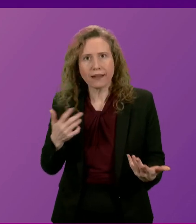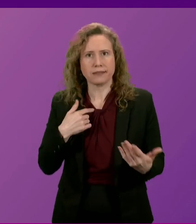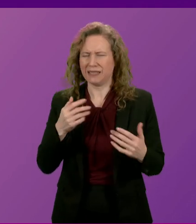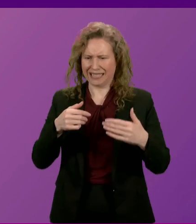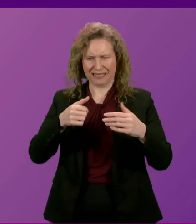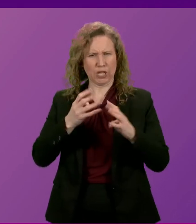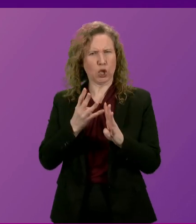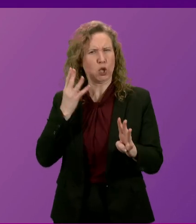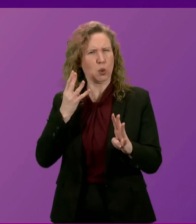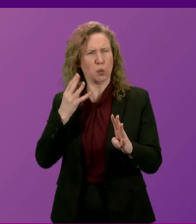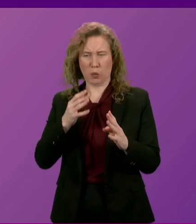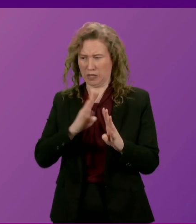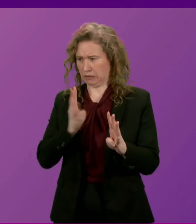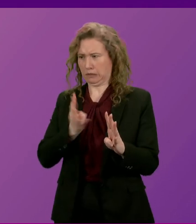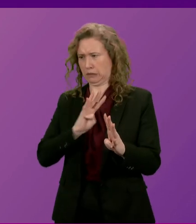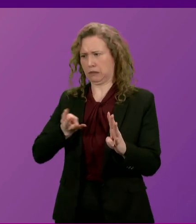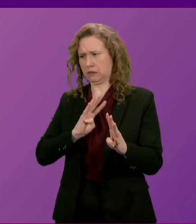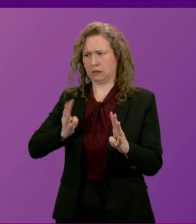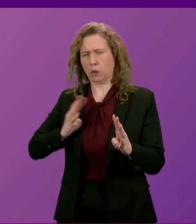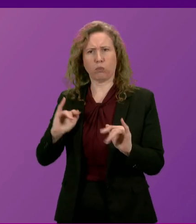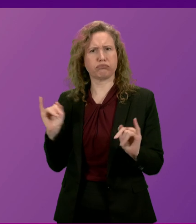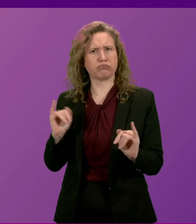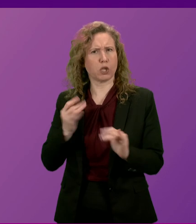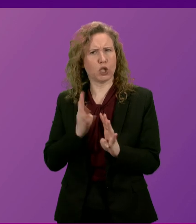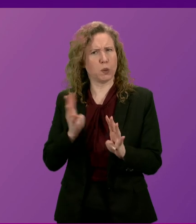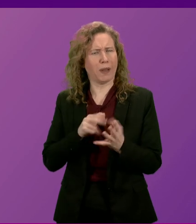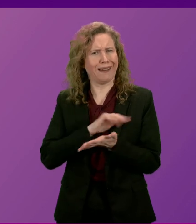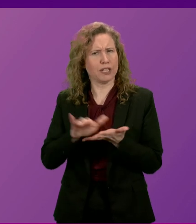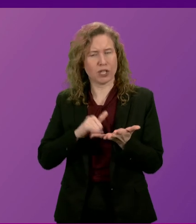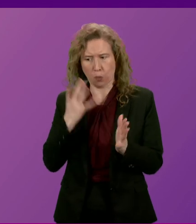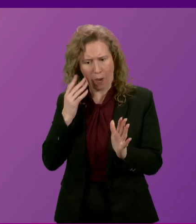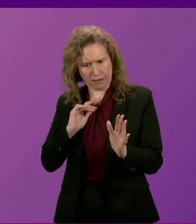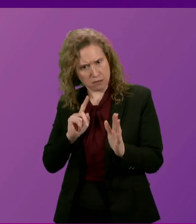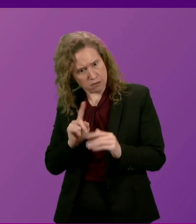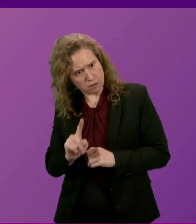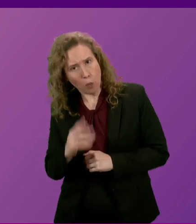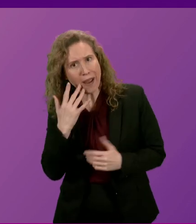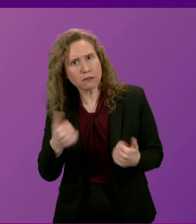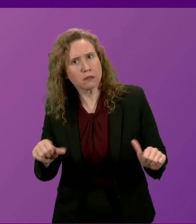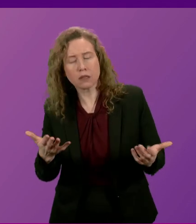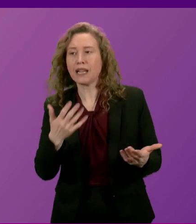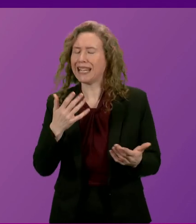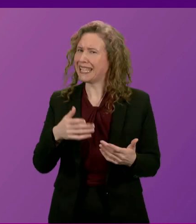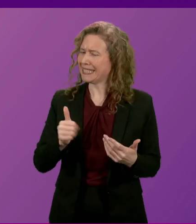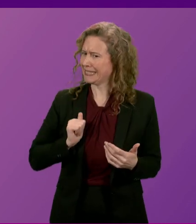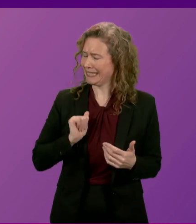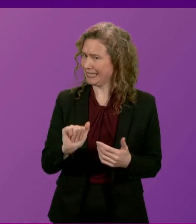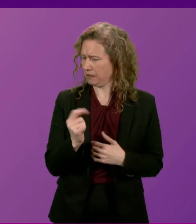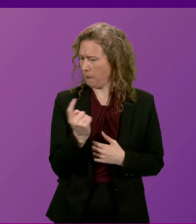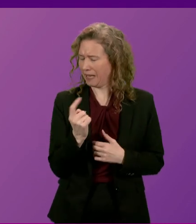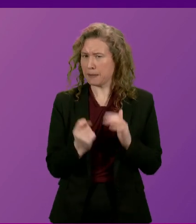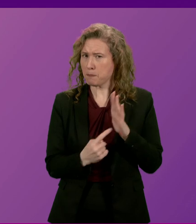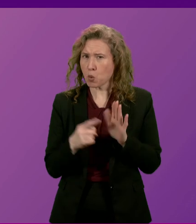must now be the longest queue in the National Health Service. They fear he will face more of the most important years of his